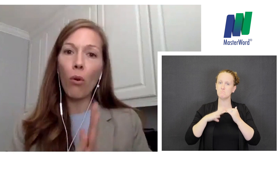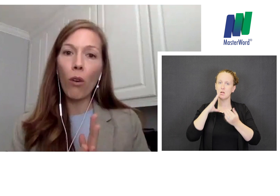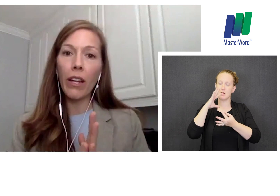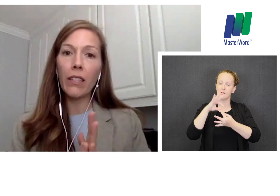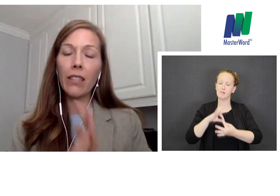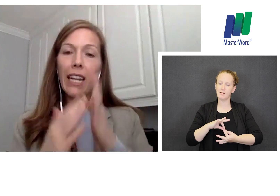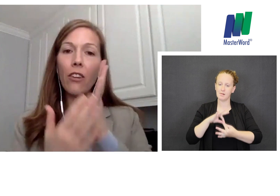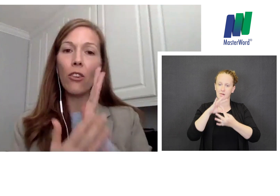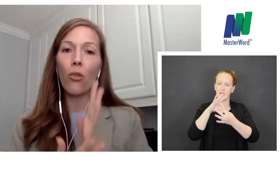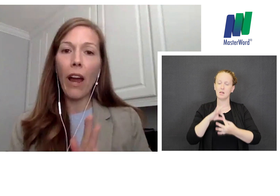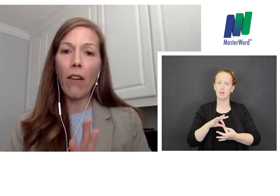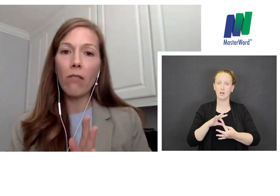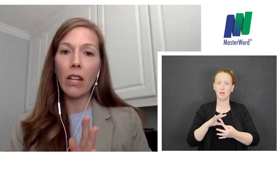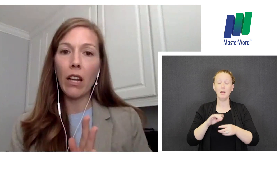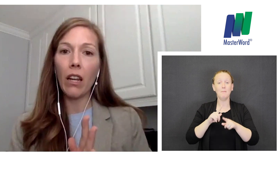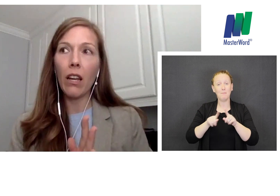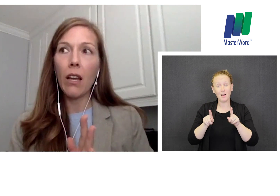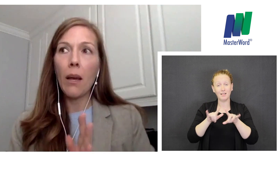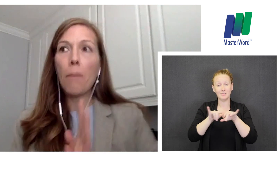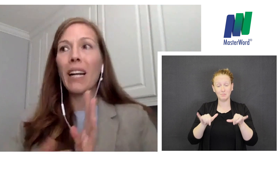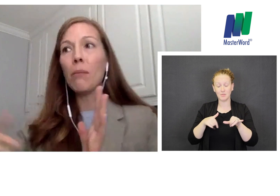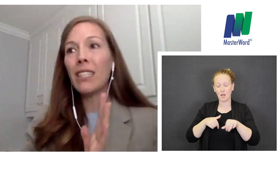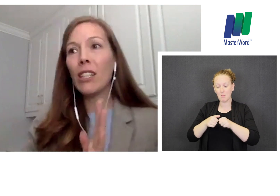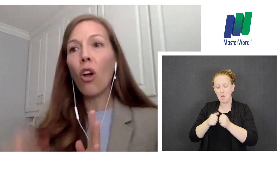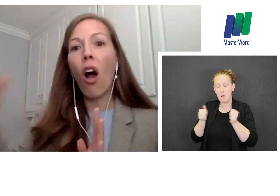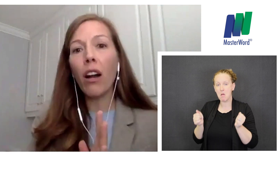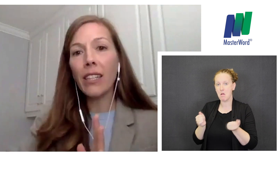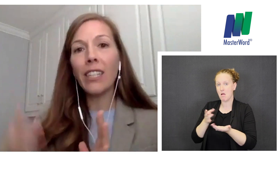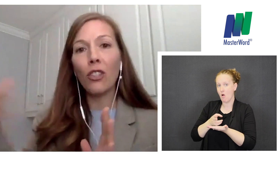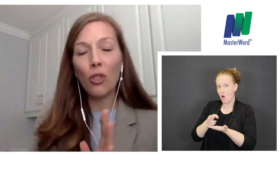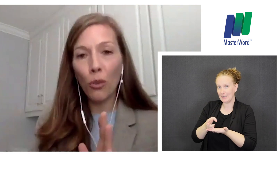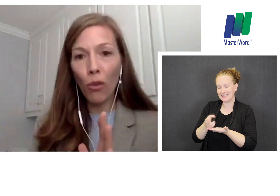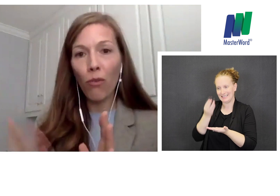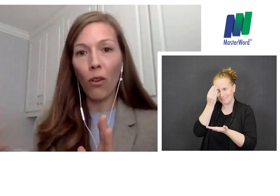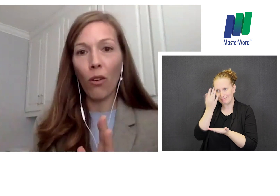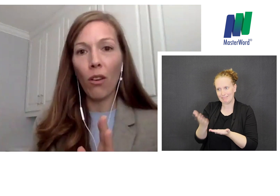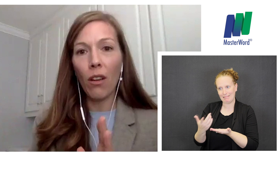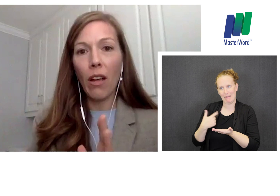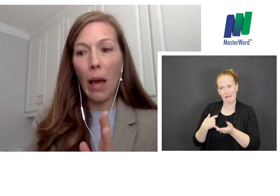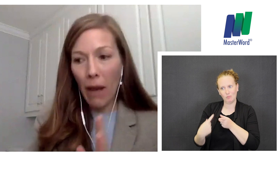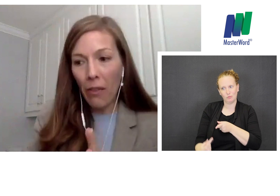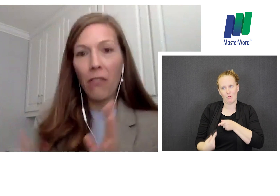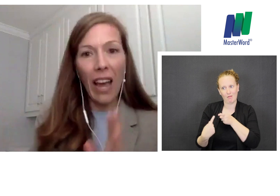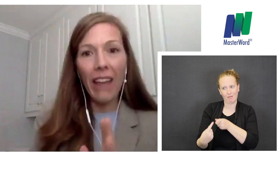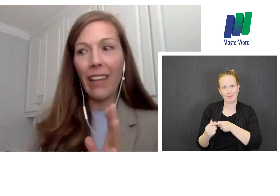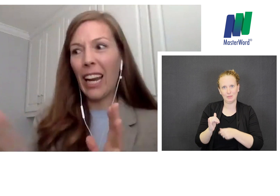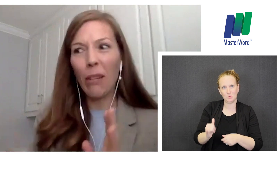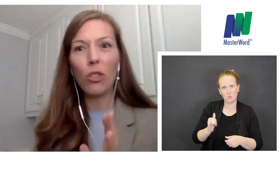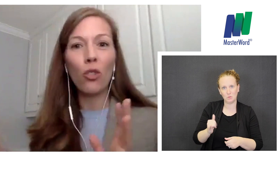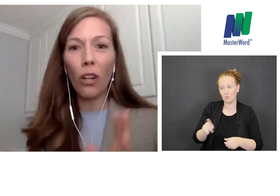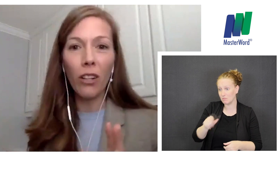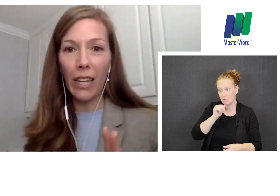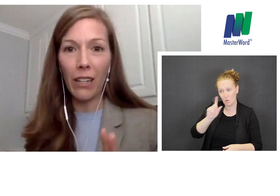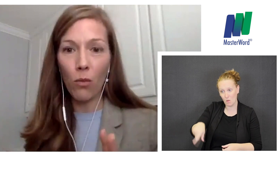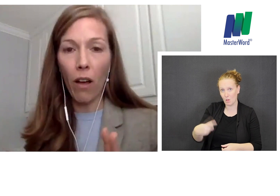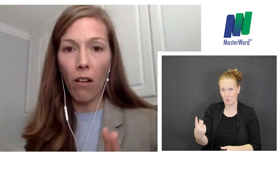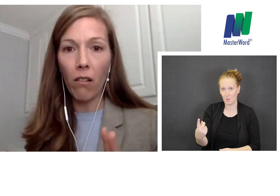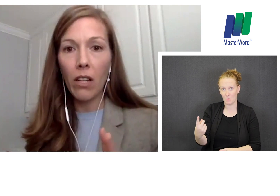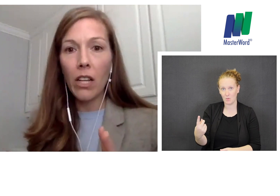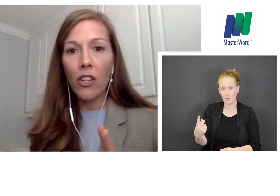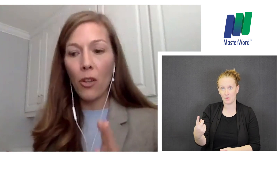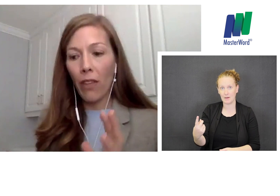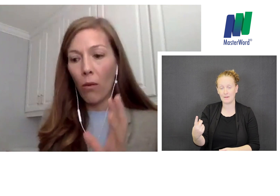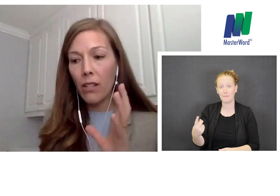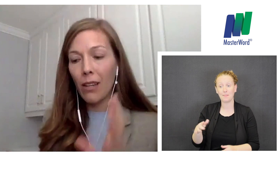inner poise, an inner grounding, but I'm still honest and truthful about the fact that I am struggling as